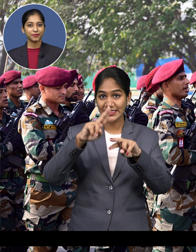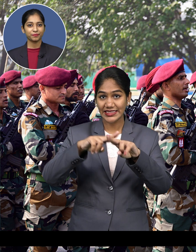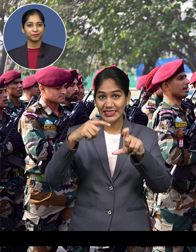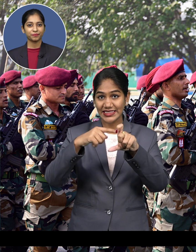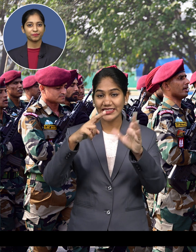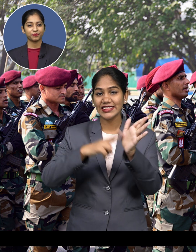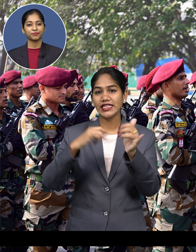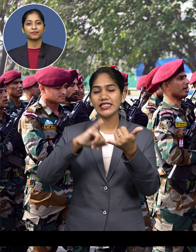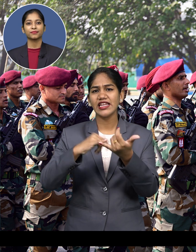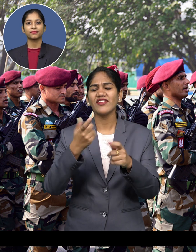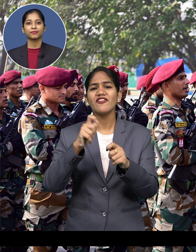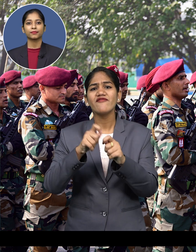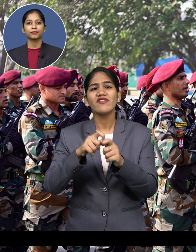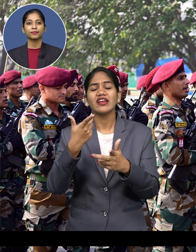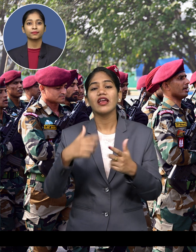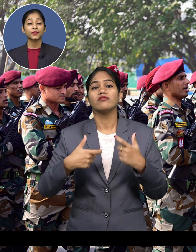Defense.